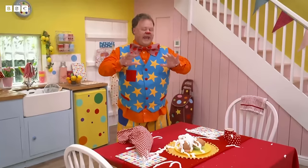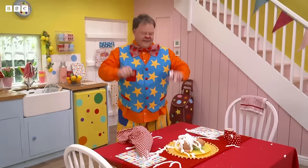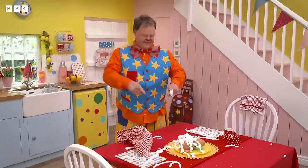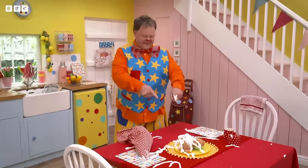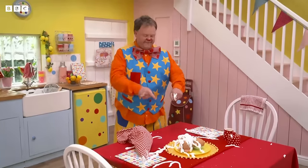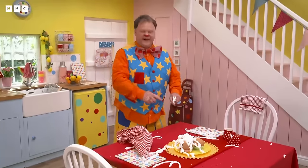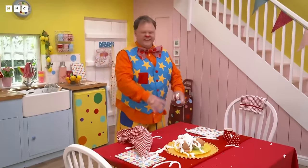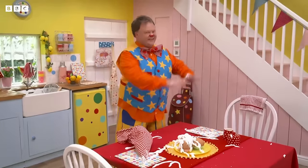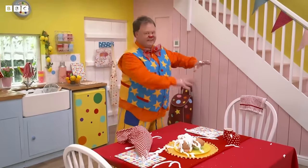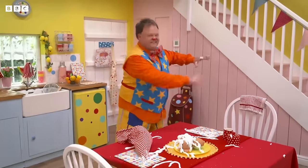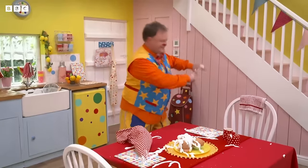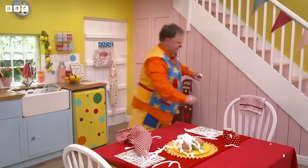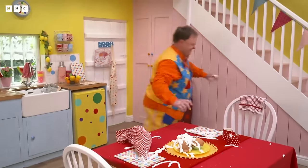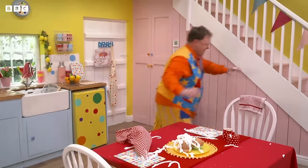Wait!